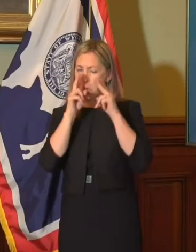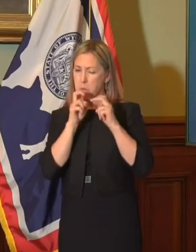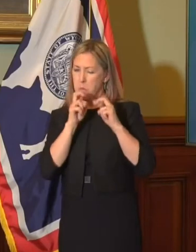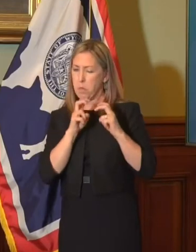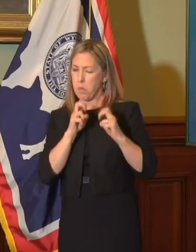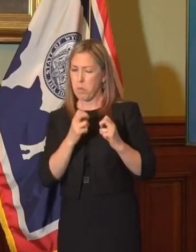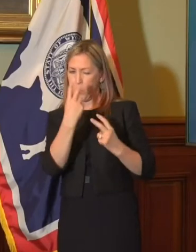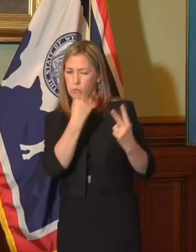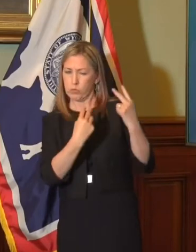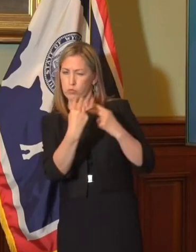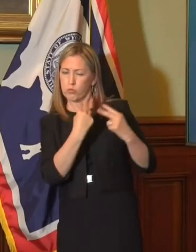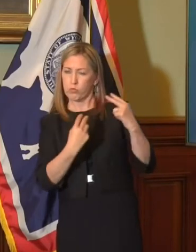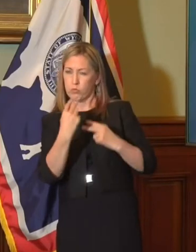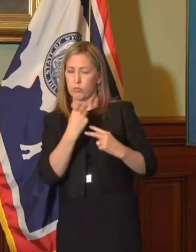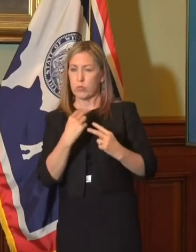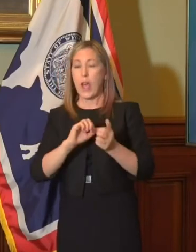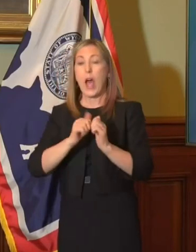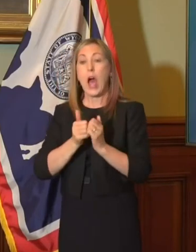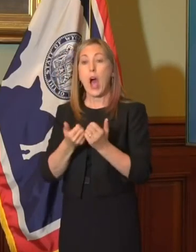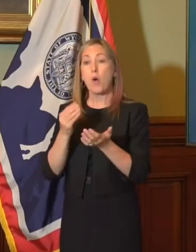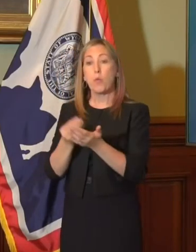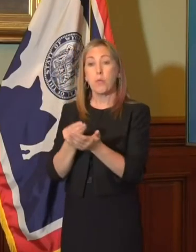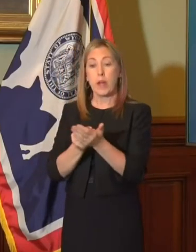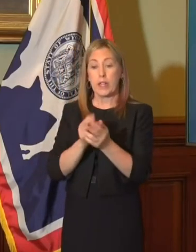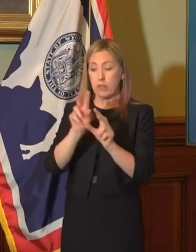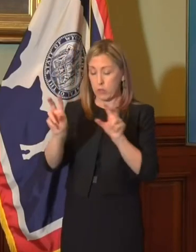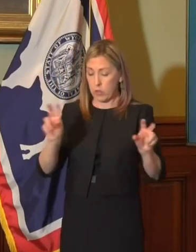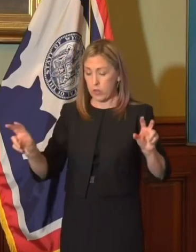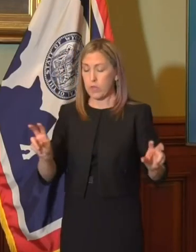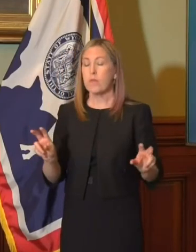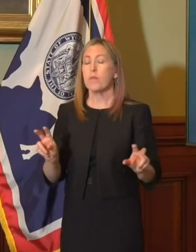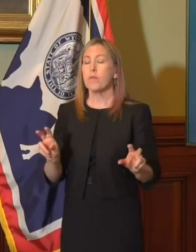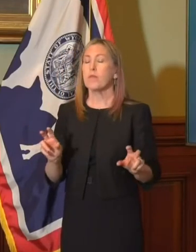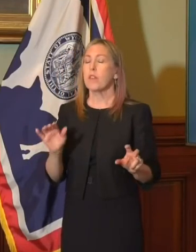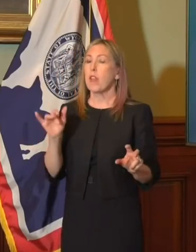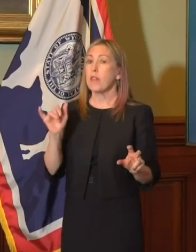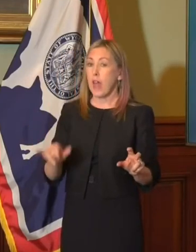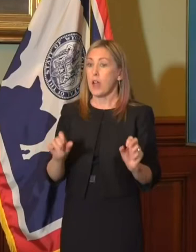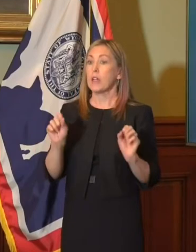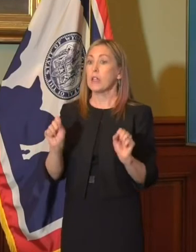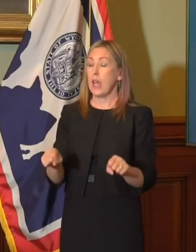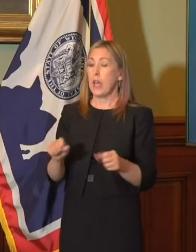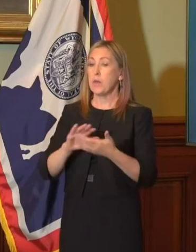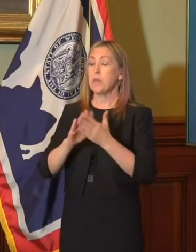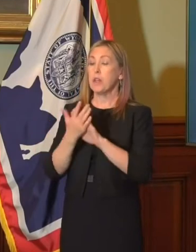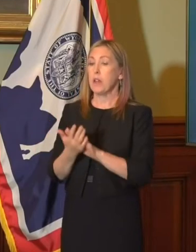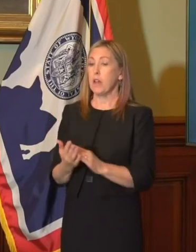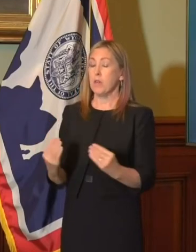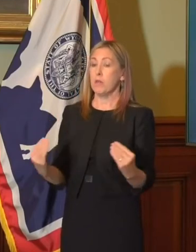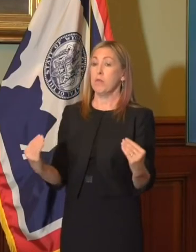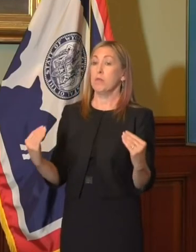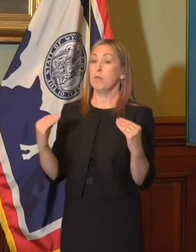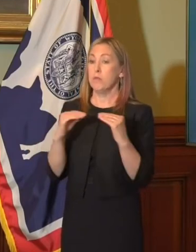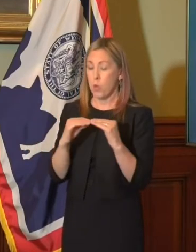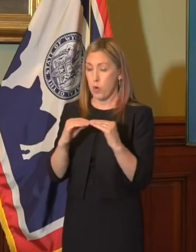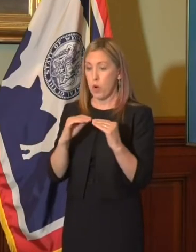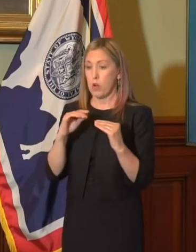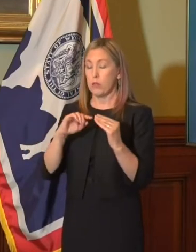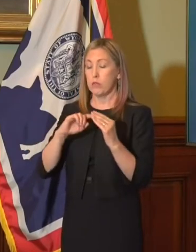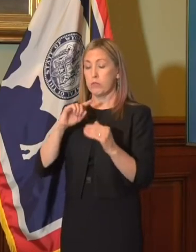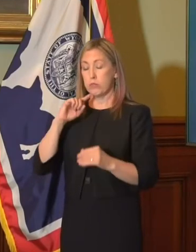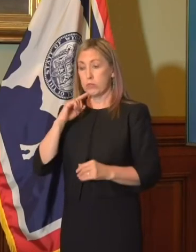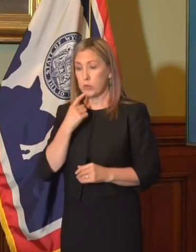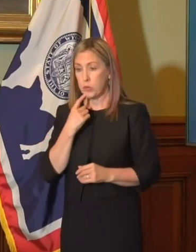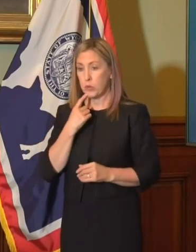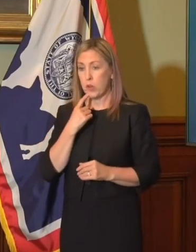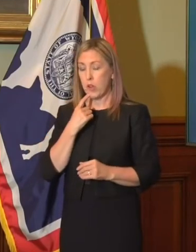be very high. And no doubt that heavy scrutiny can become even more pronounced